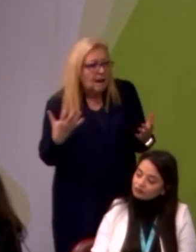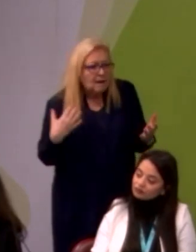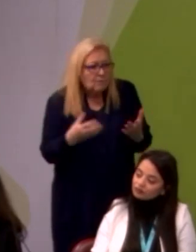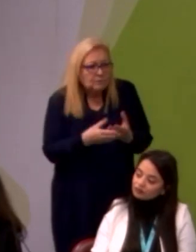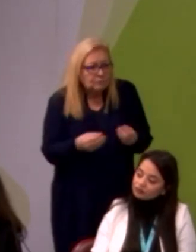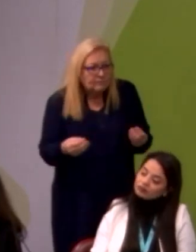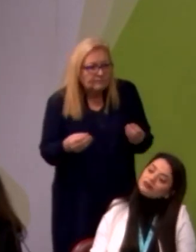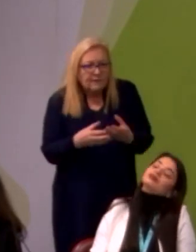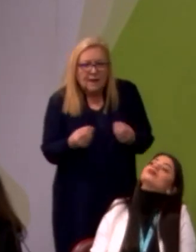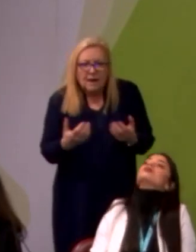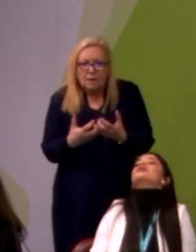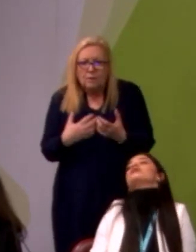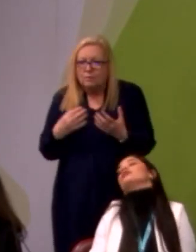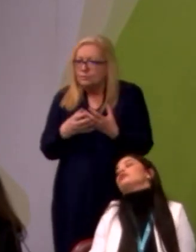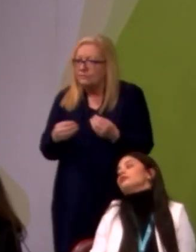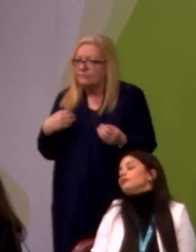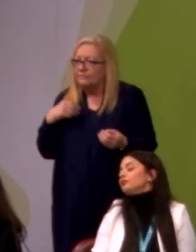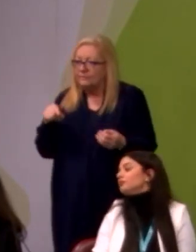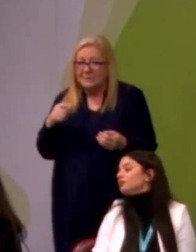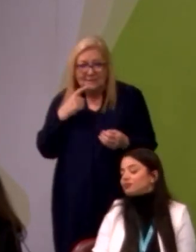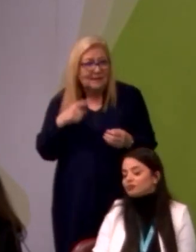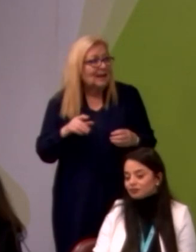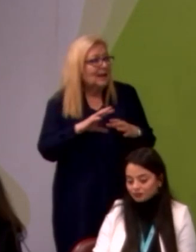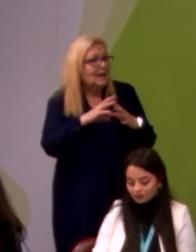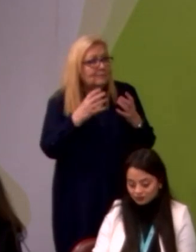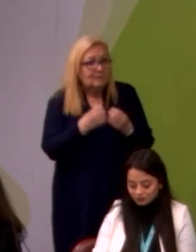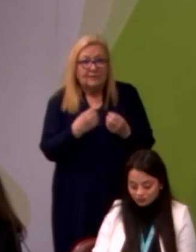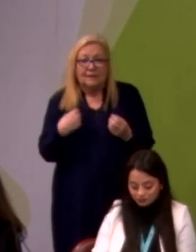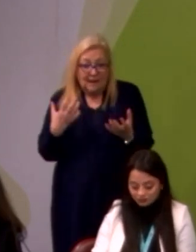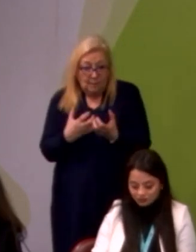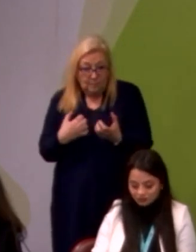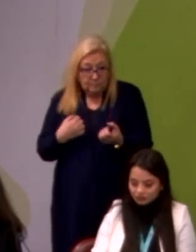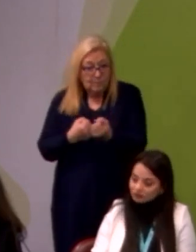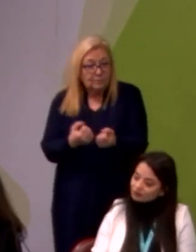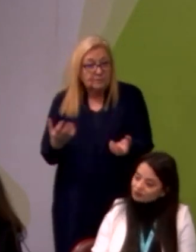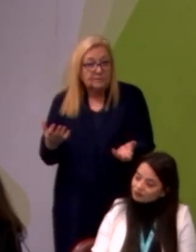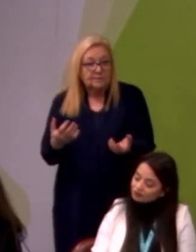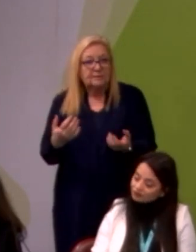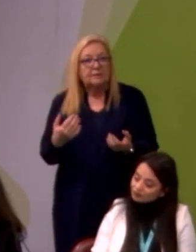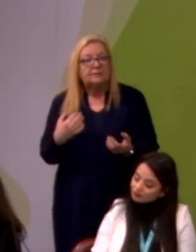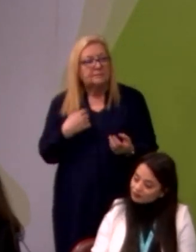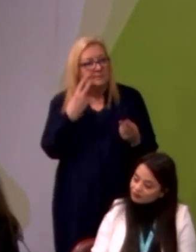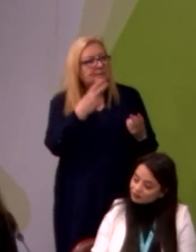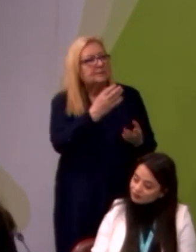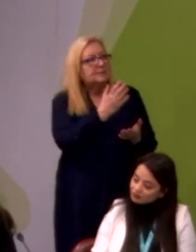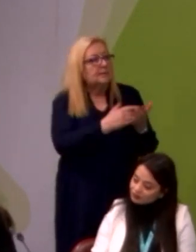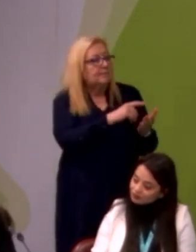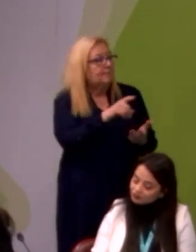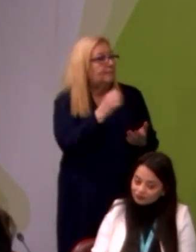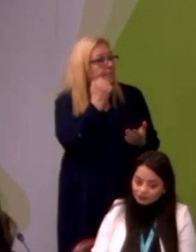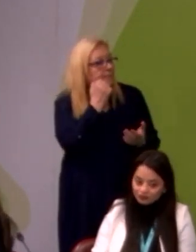condition called nodding disease. And we've been supporting them in that. I remember hearing from parents the challenges